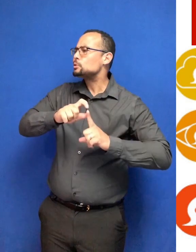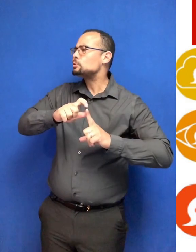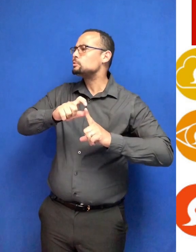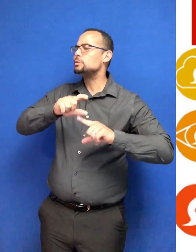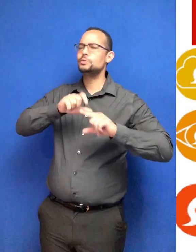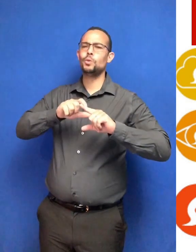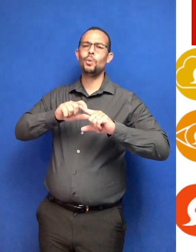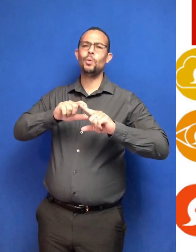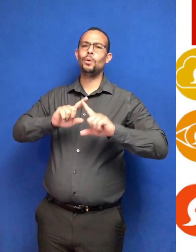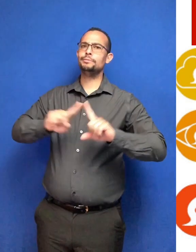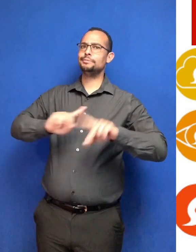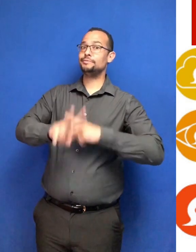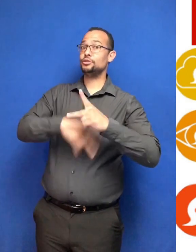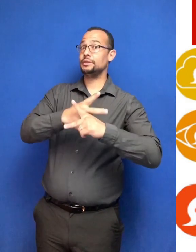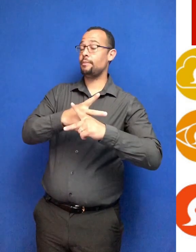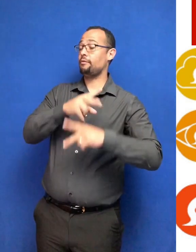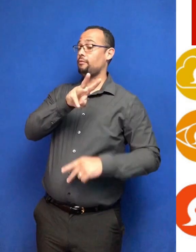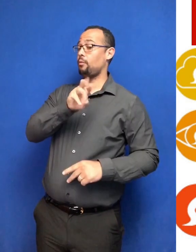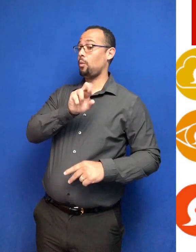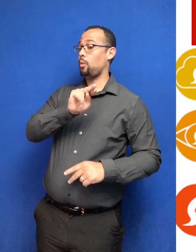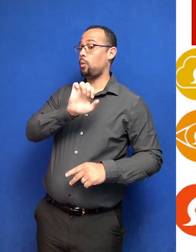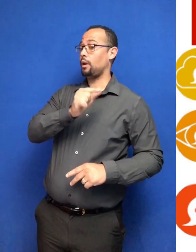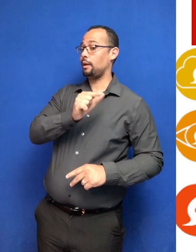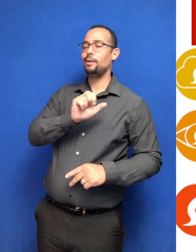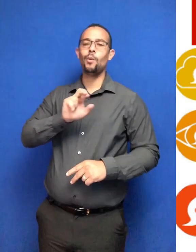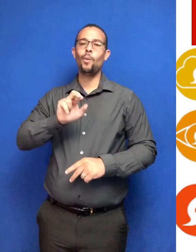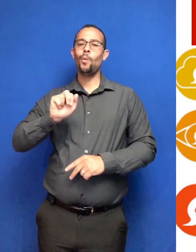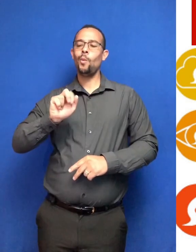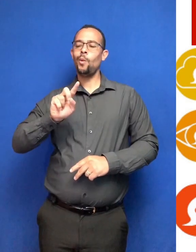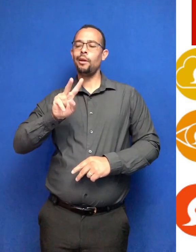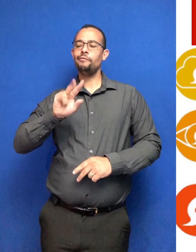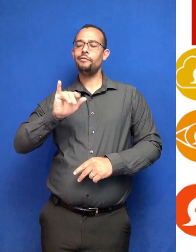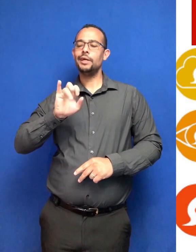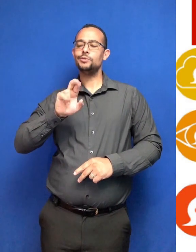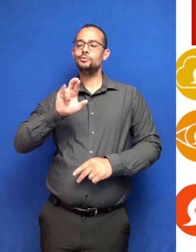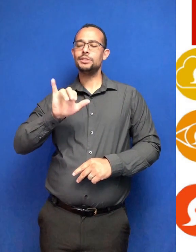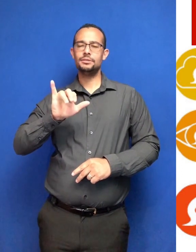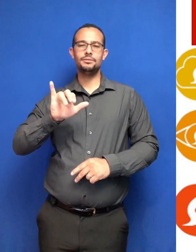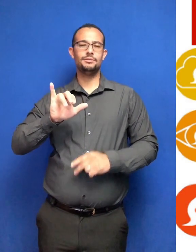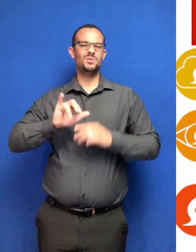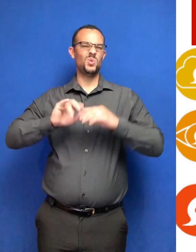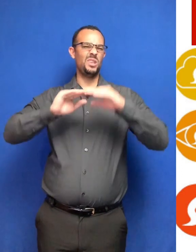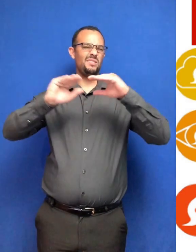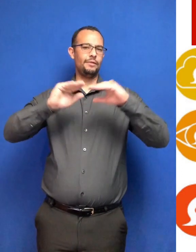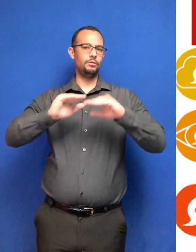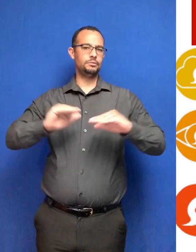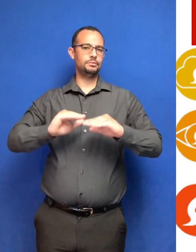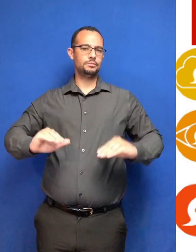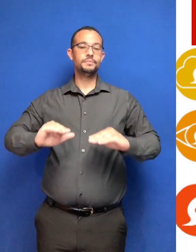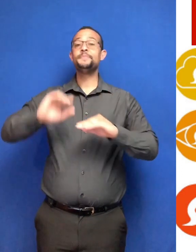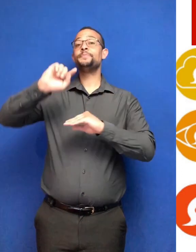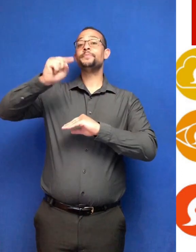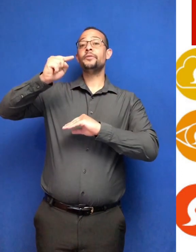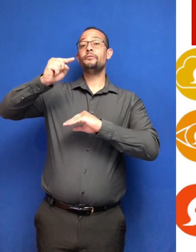or the different advisories that can be released. The first level would be a tropical storm advisory or